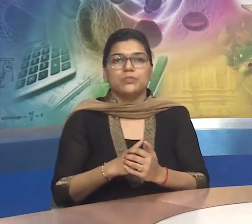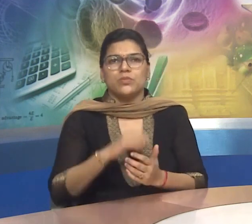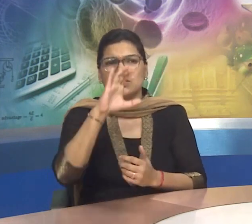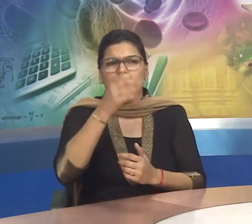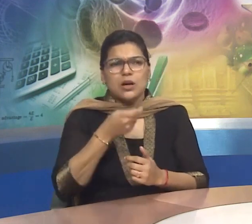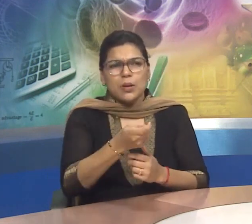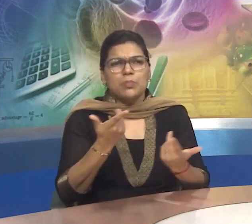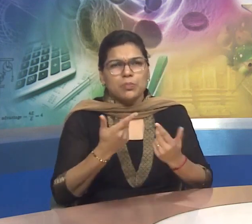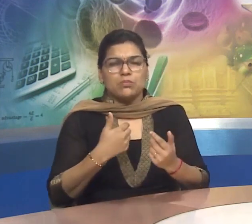Crime.